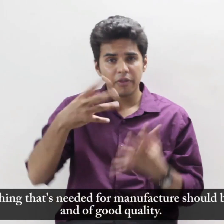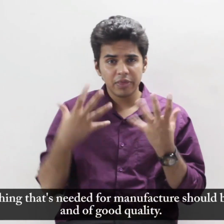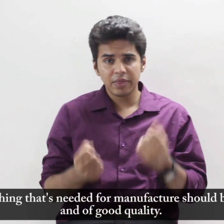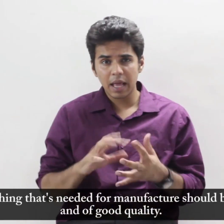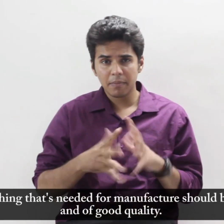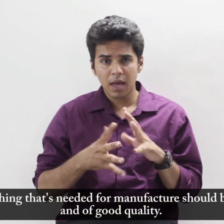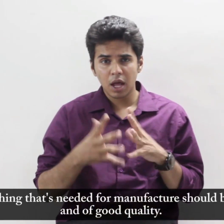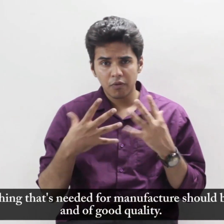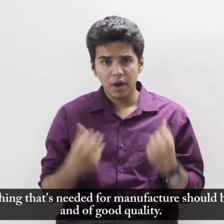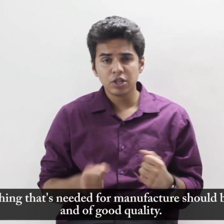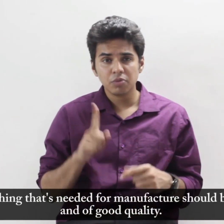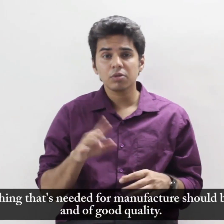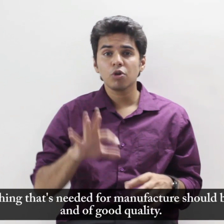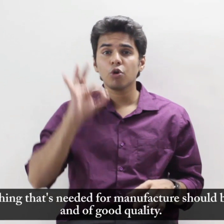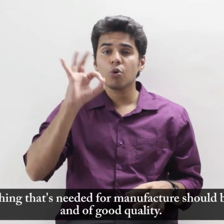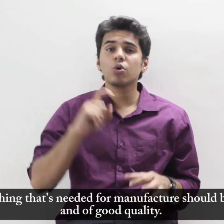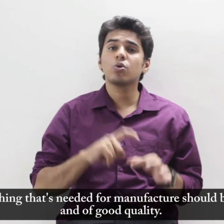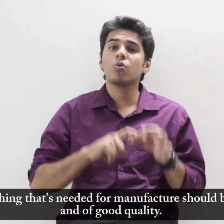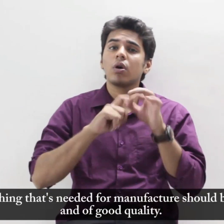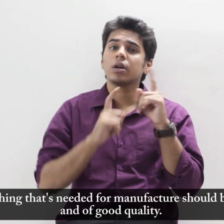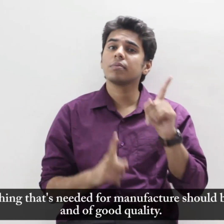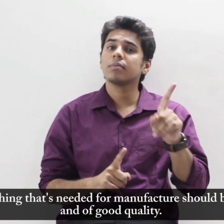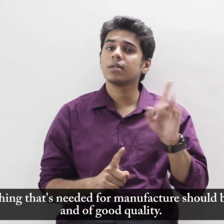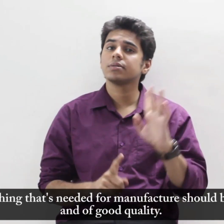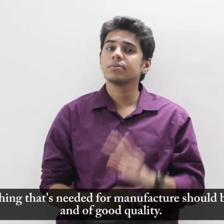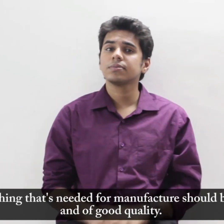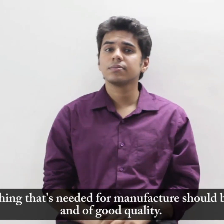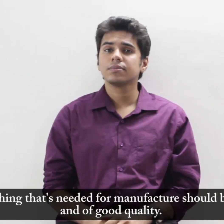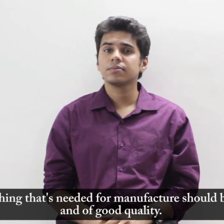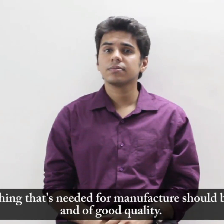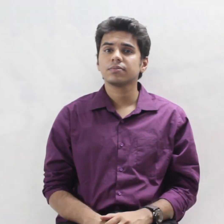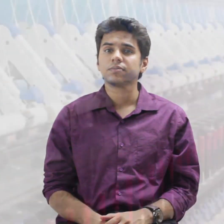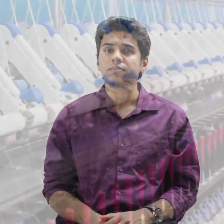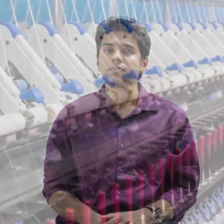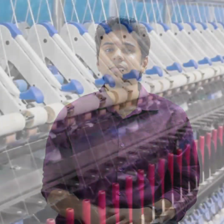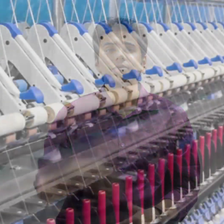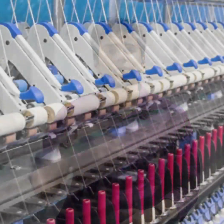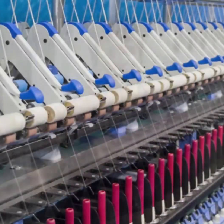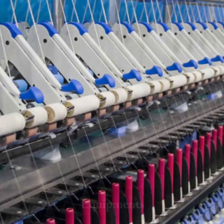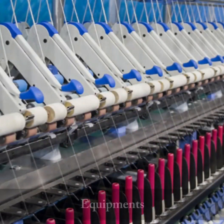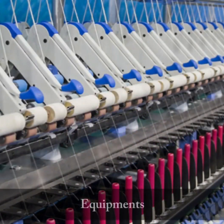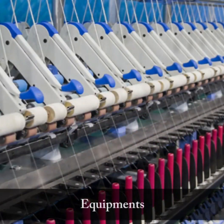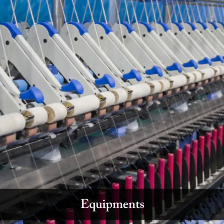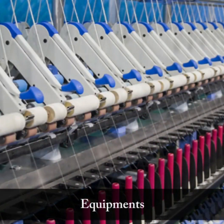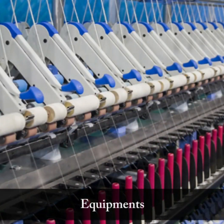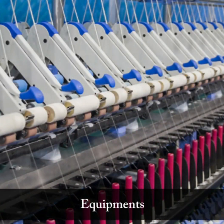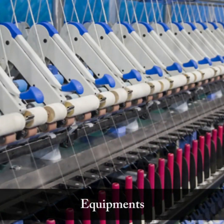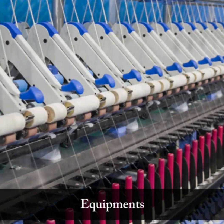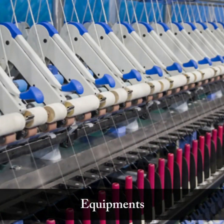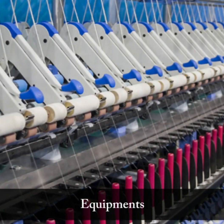Everything that's needed for manufacturer should be elect and of good quality.